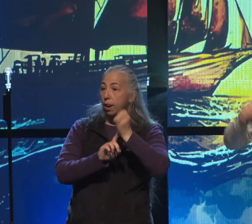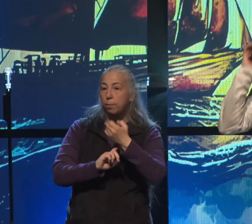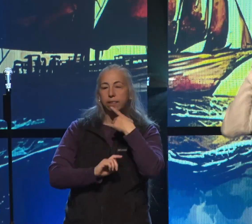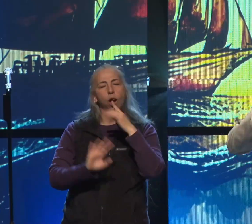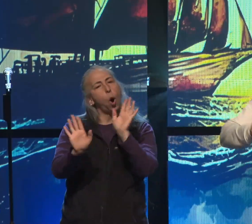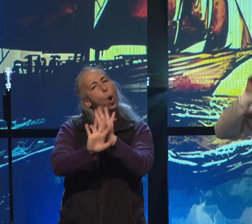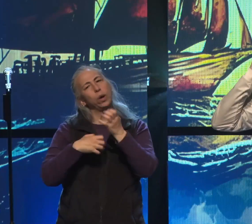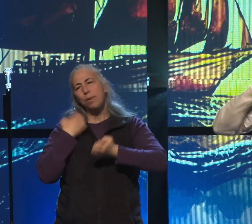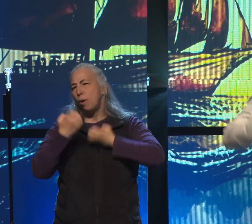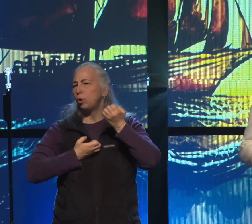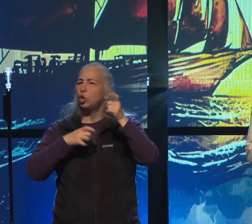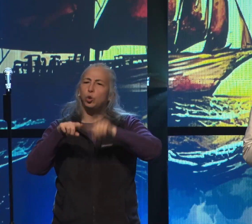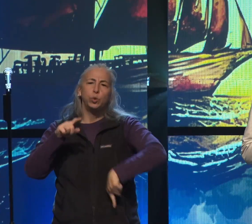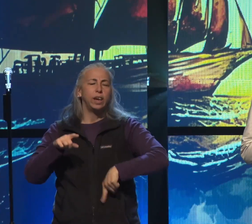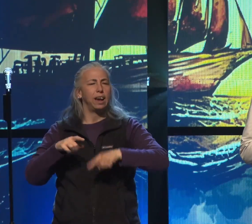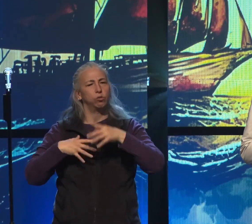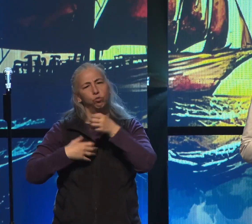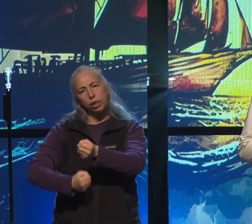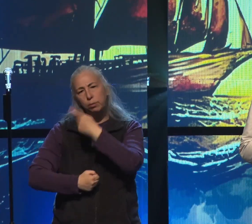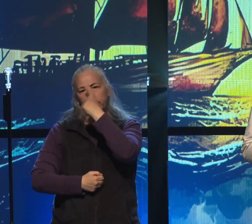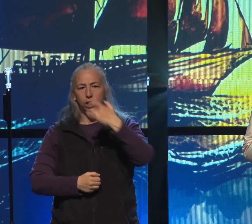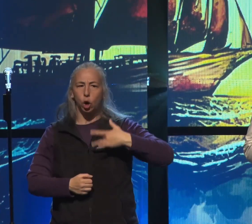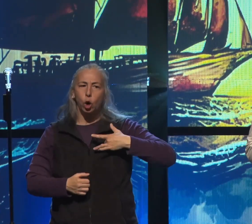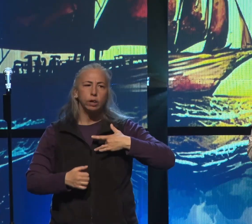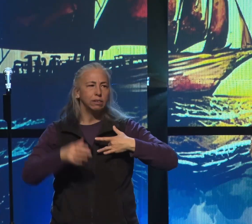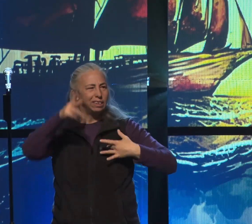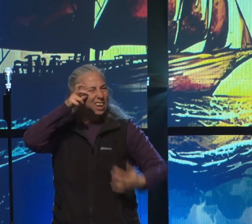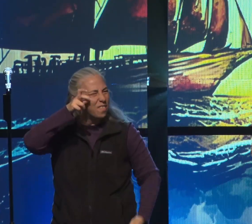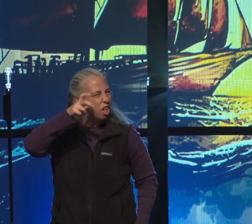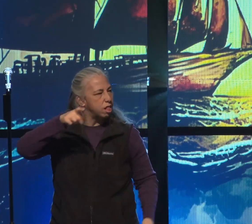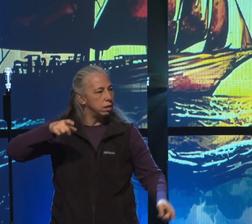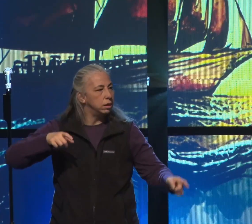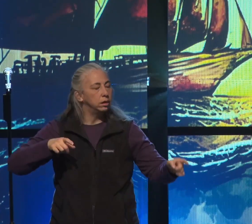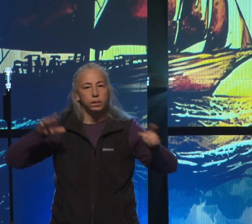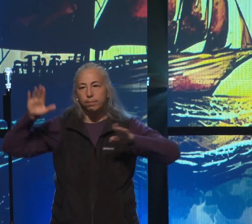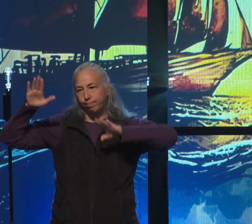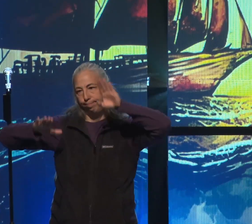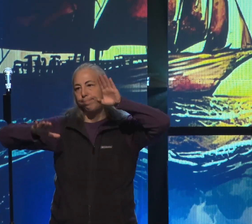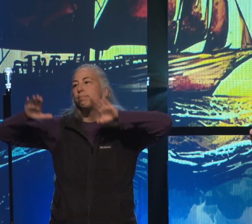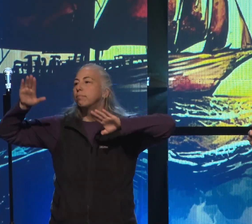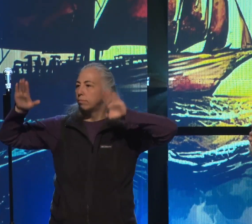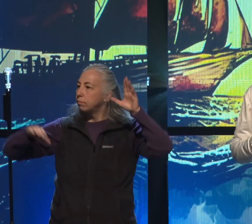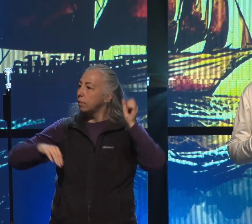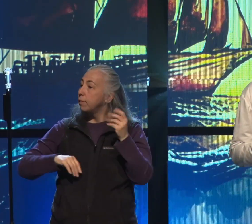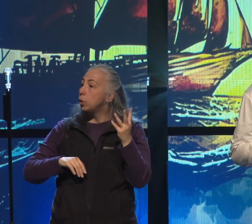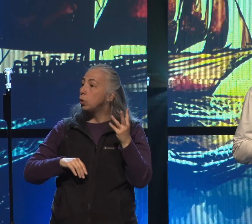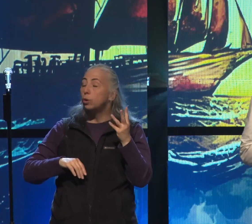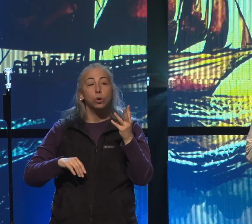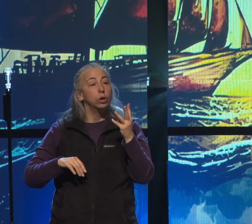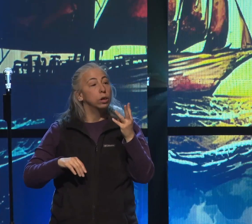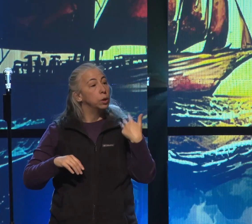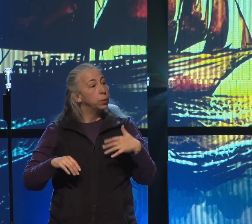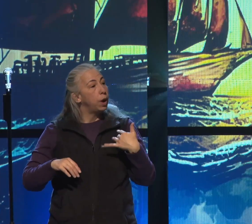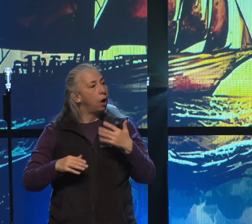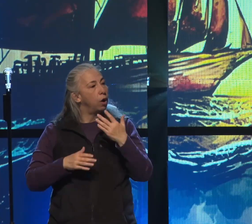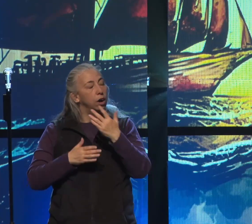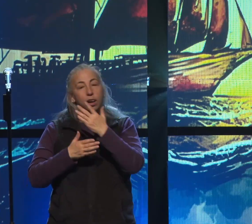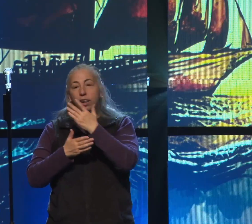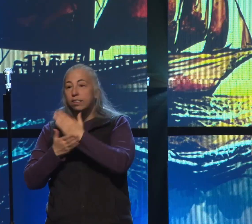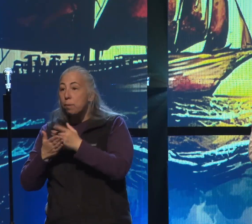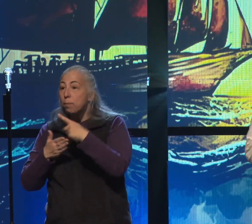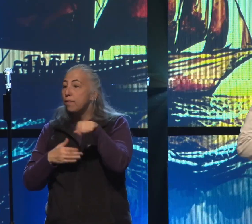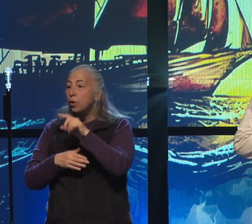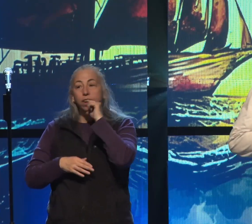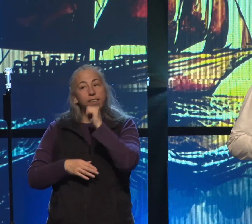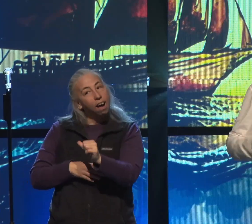emotions because the heart is evil? It's evil and easily deceived. Anybody grew up in that? Oh, good. Some of you did not grow up